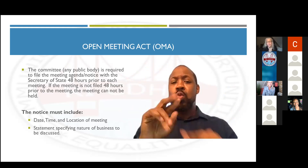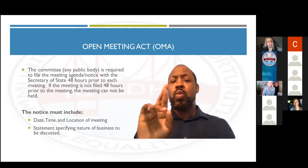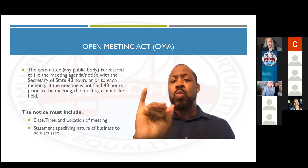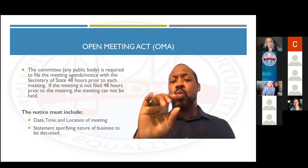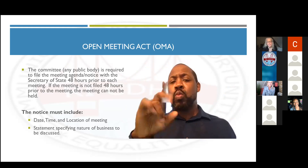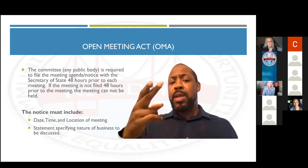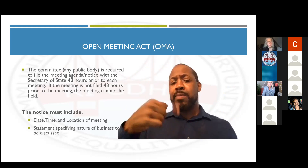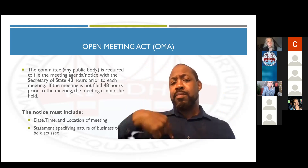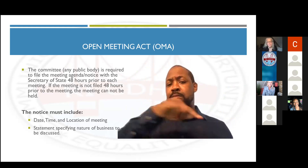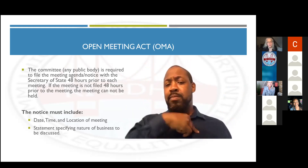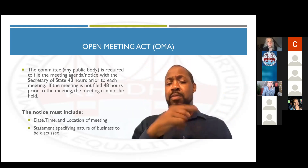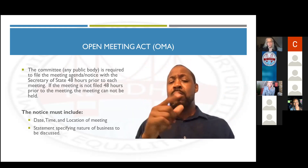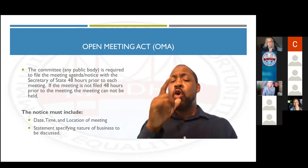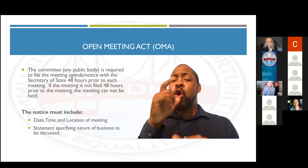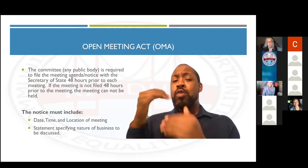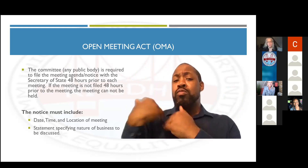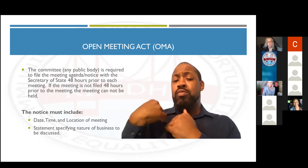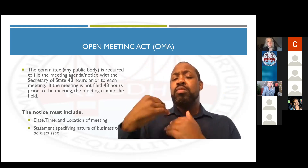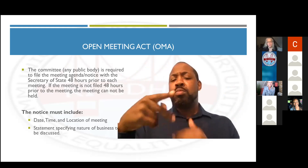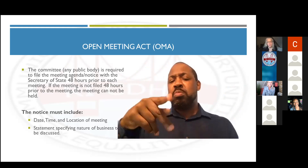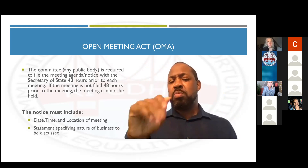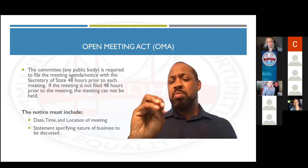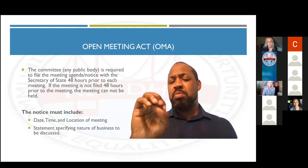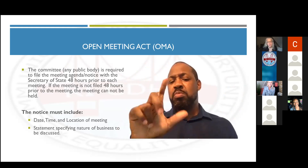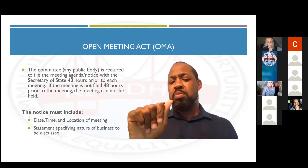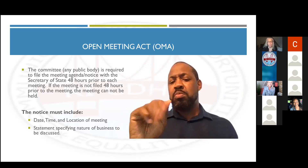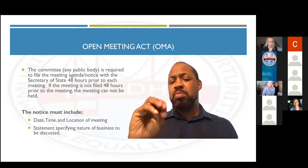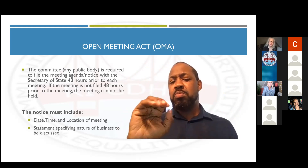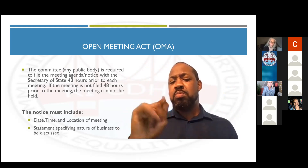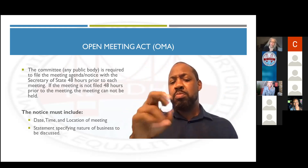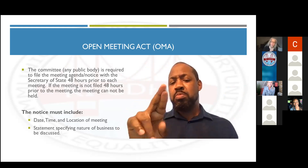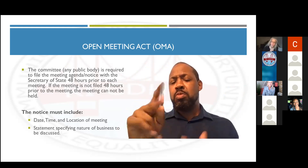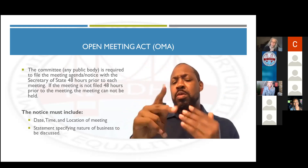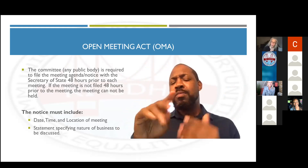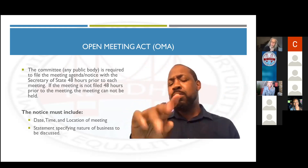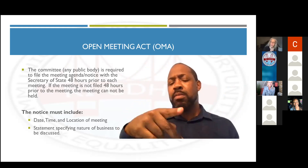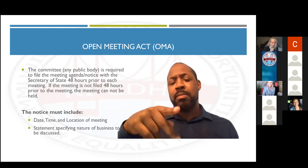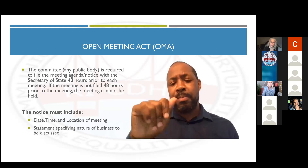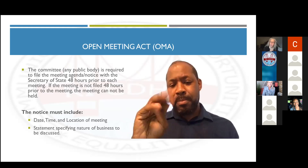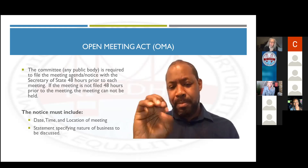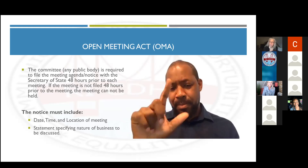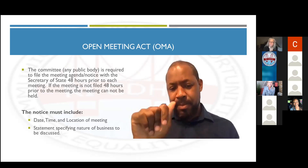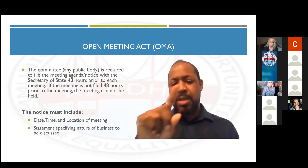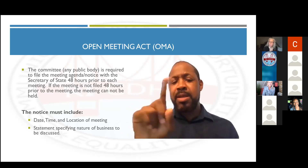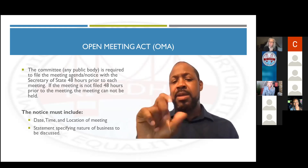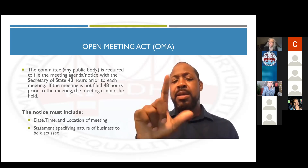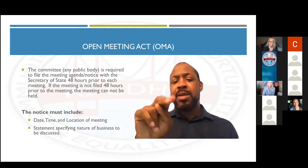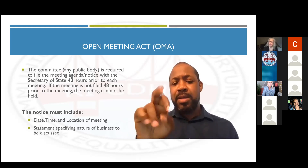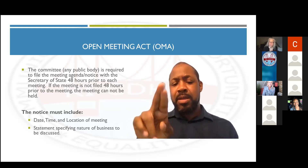We need to be able to send the person who's responsible for posting, Pamela